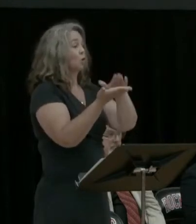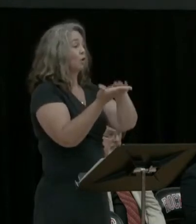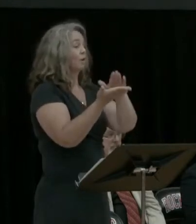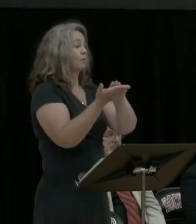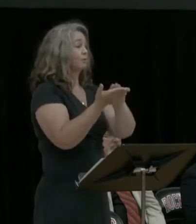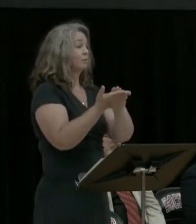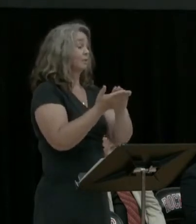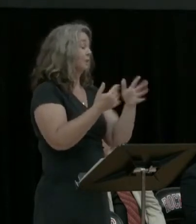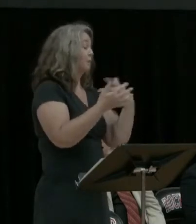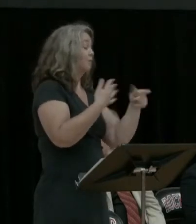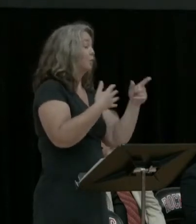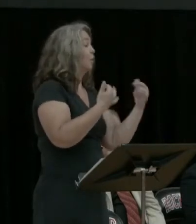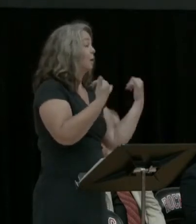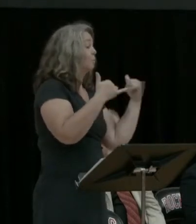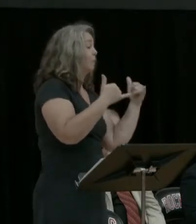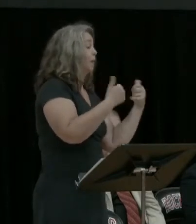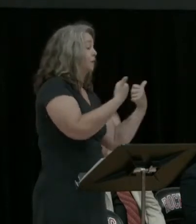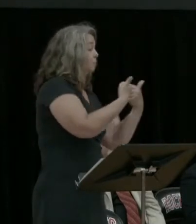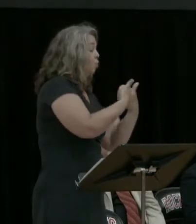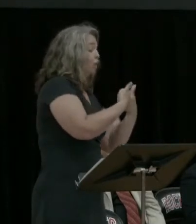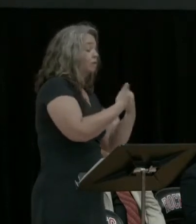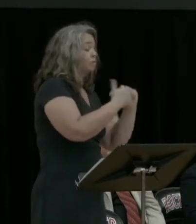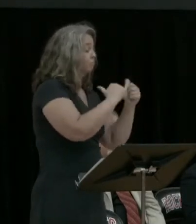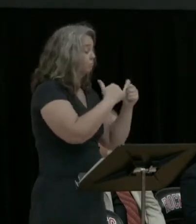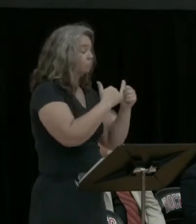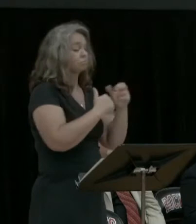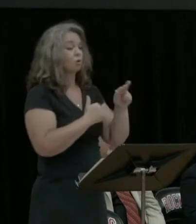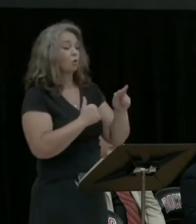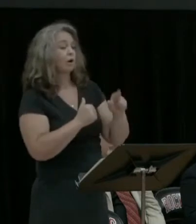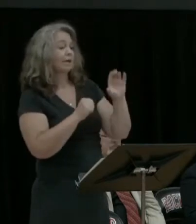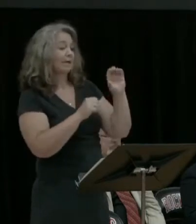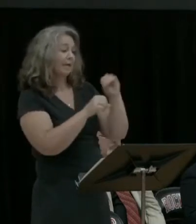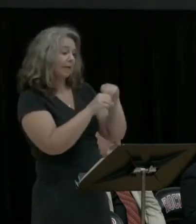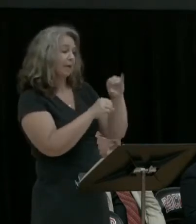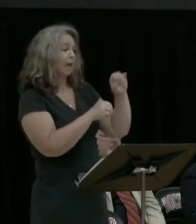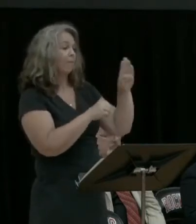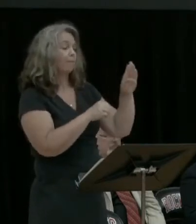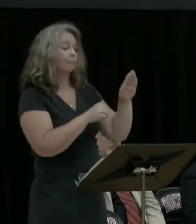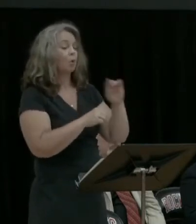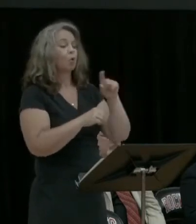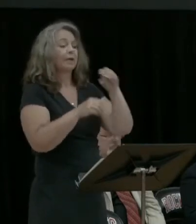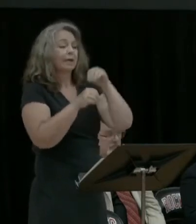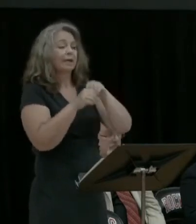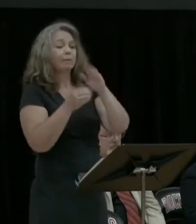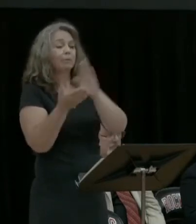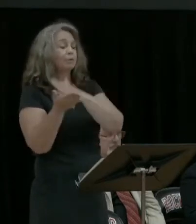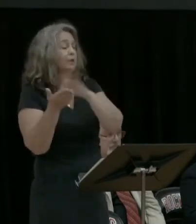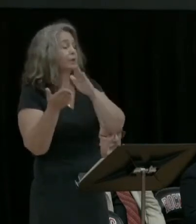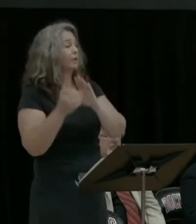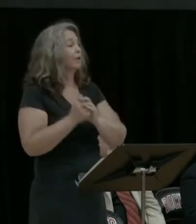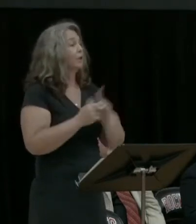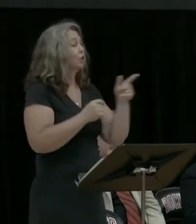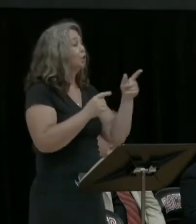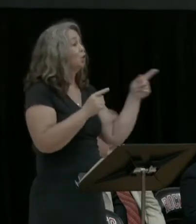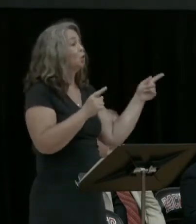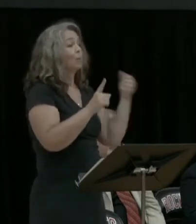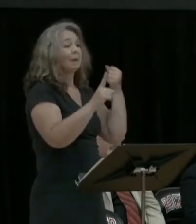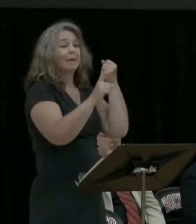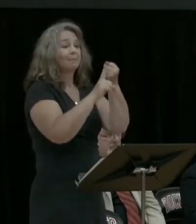in a club, whether you were in band, choir, or orchestra, you have made an impact on